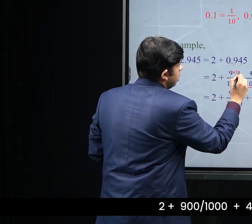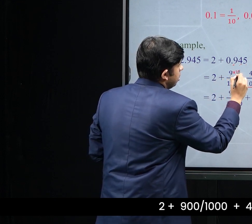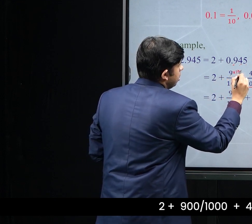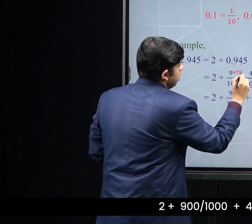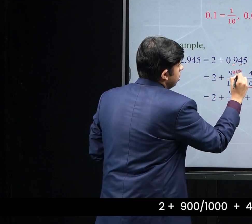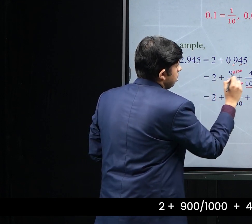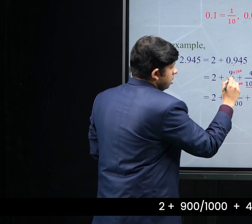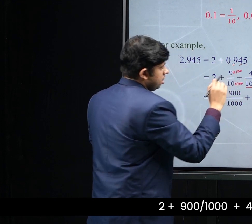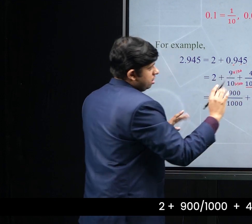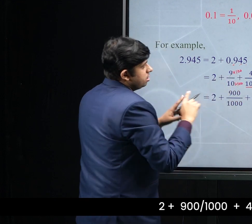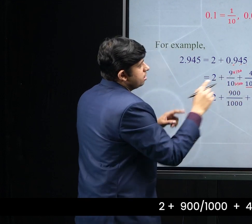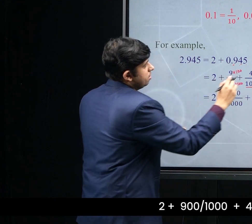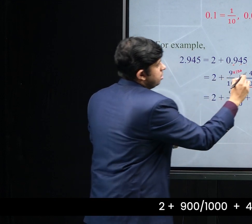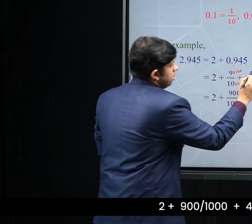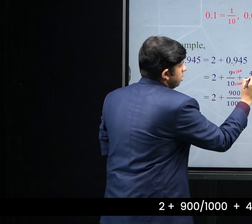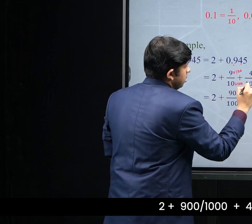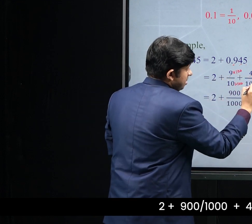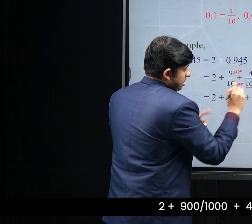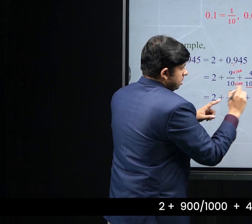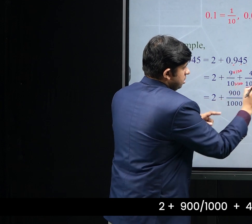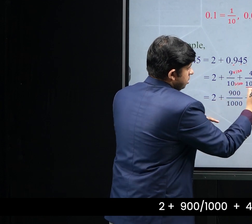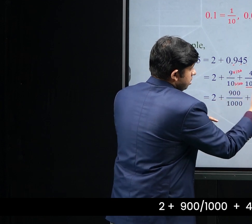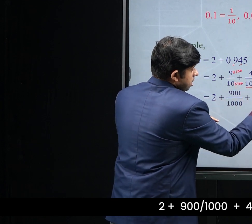1000 plus 5 by 1000.